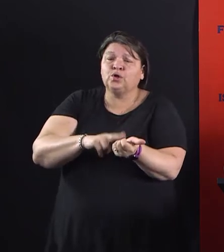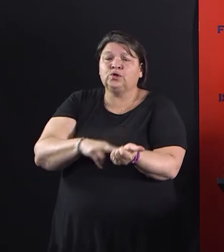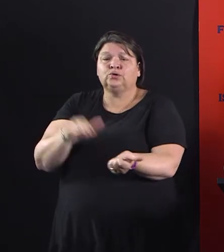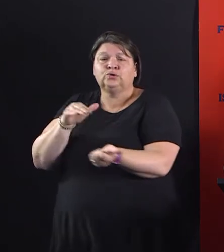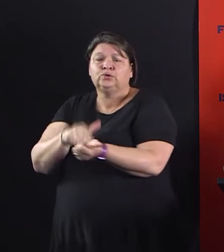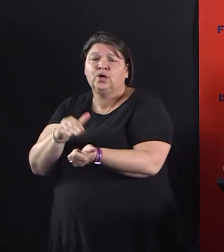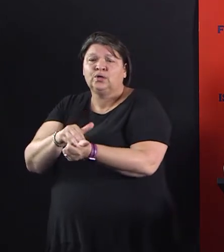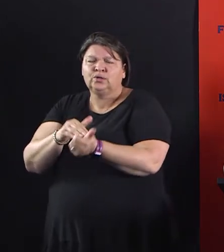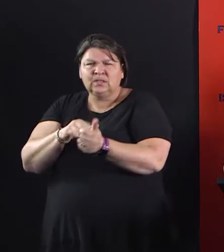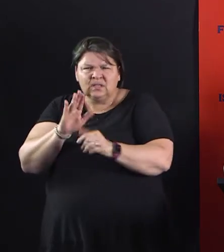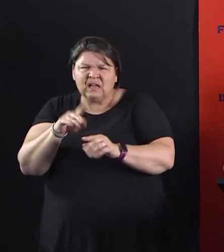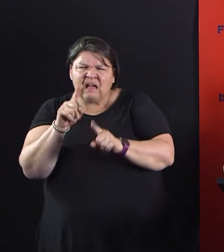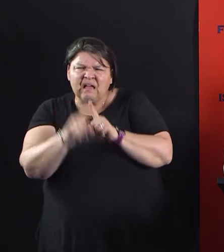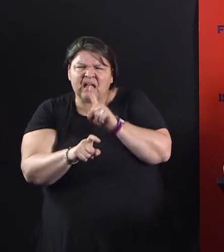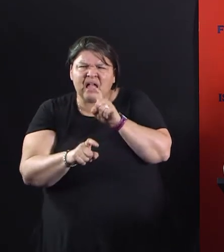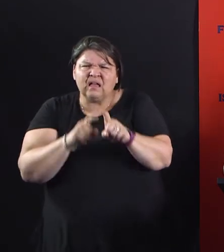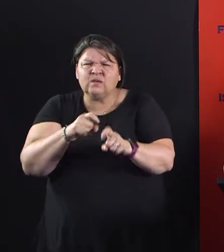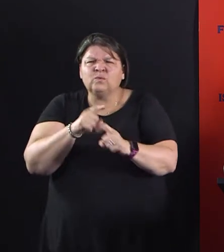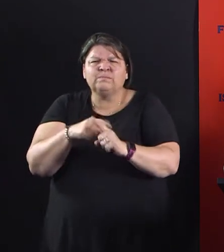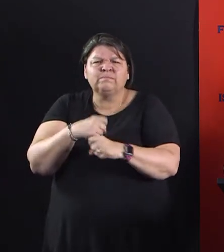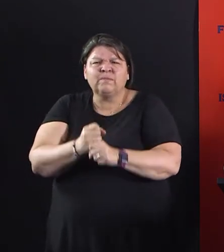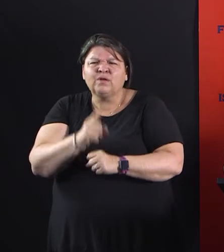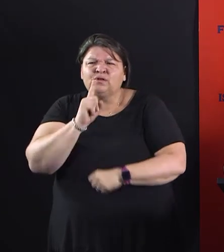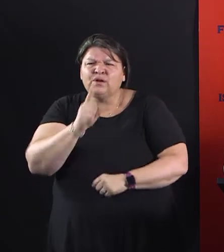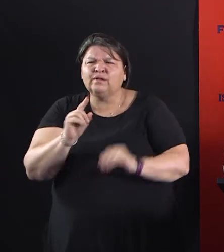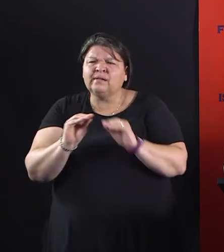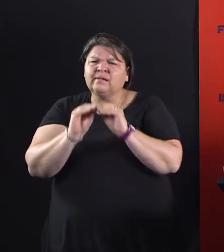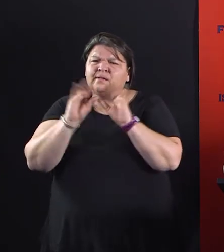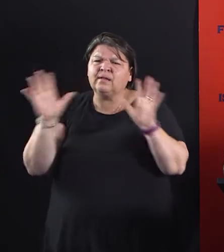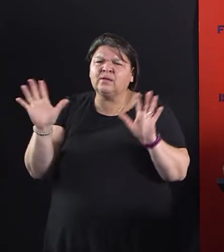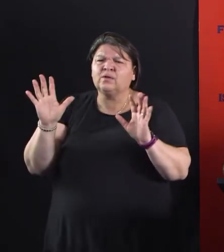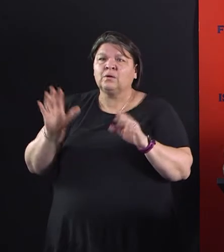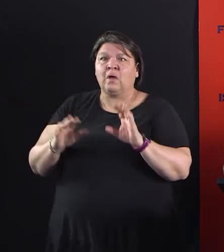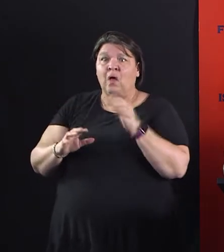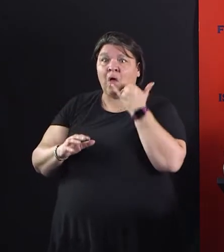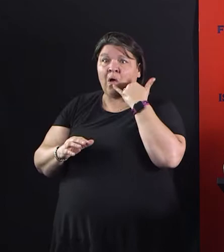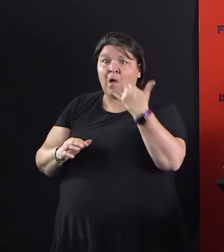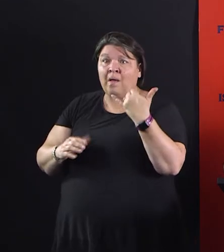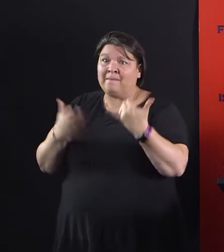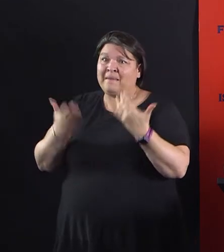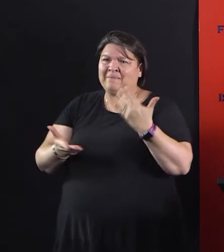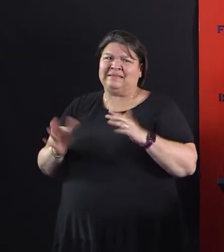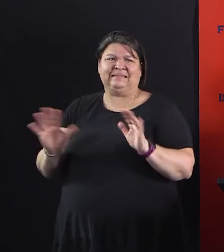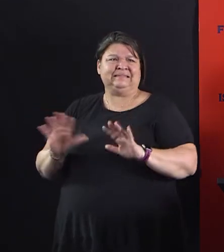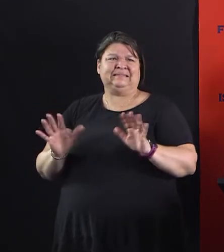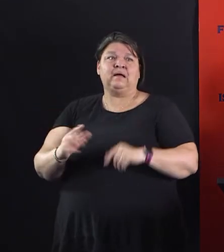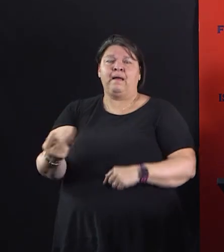if you need further testing. Baylor Scott & White, THR,